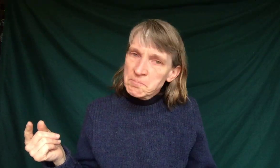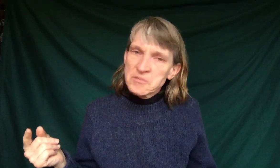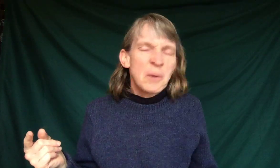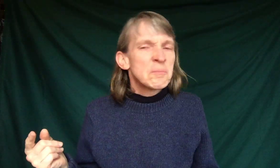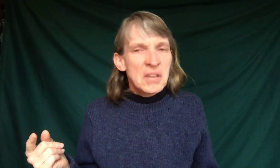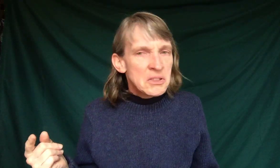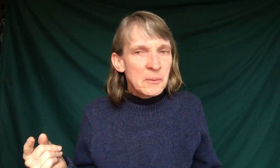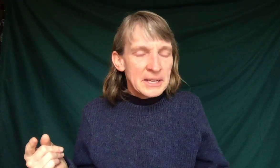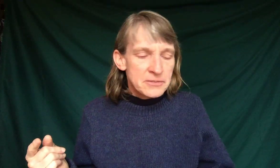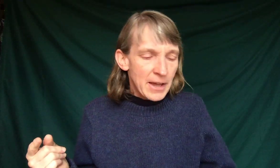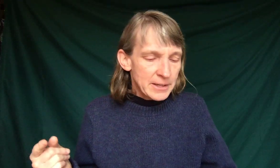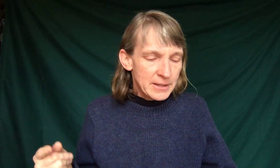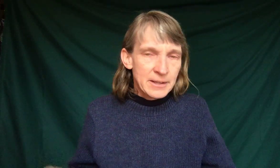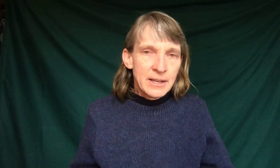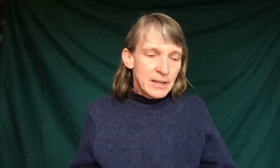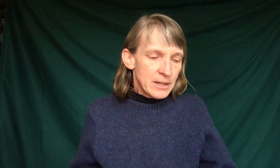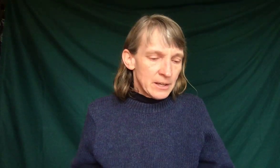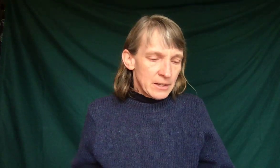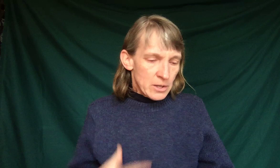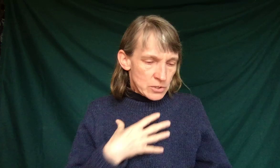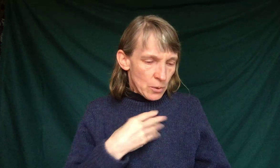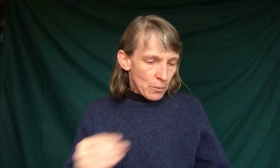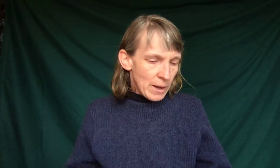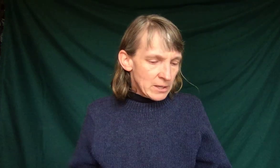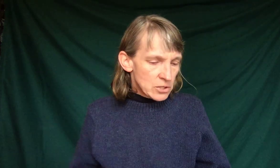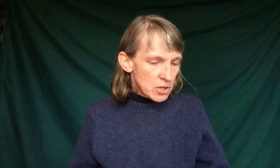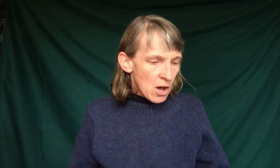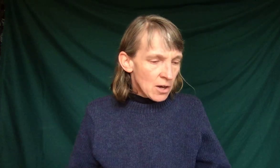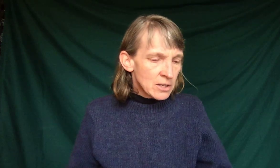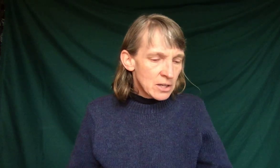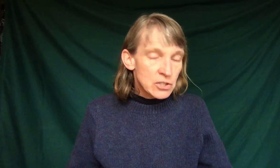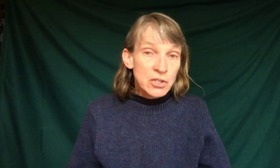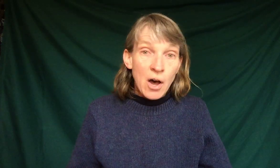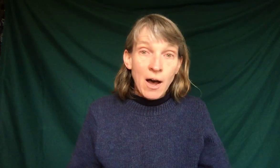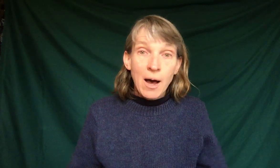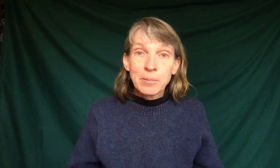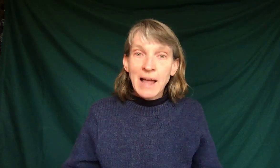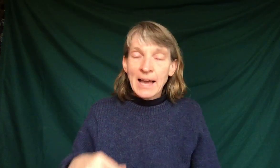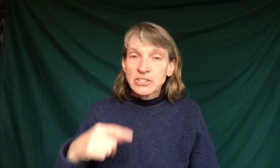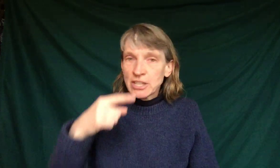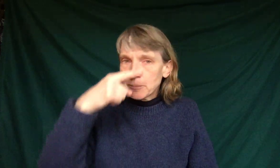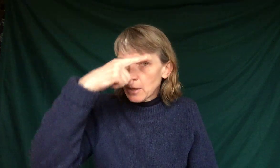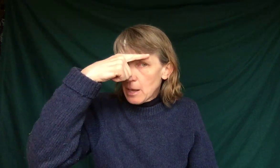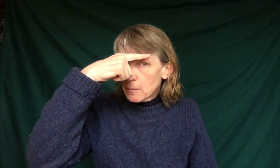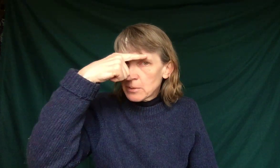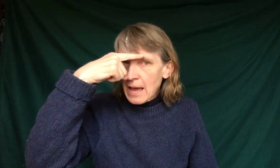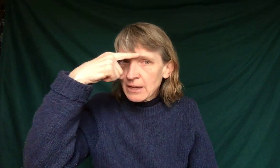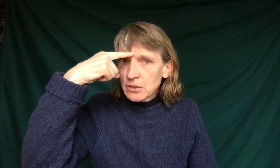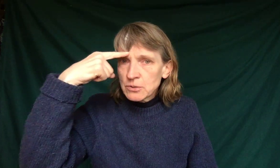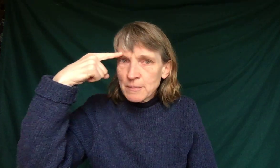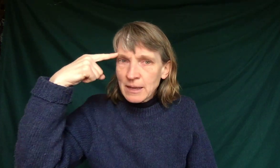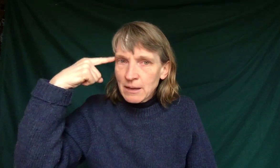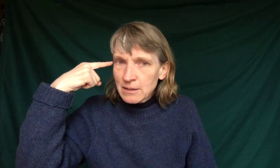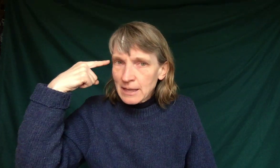So either way is fine. So white dog saw a black sheep. Black, you'd make like a